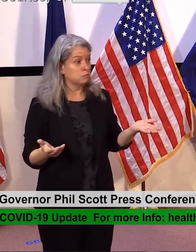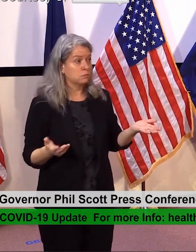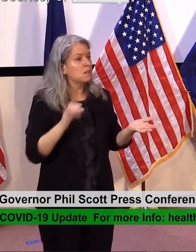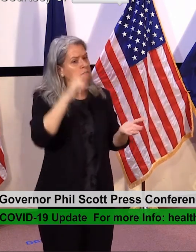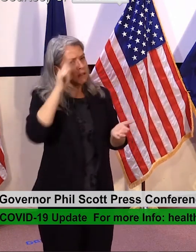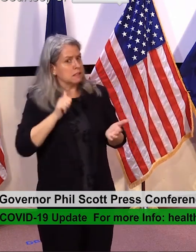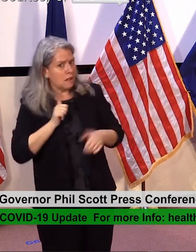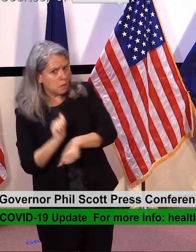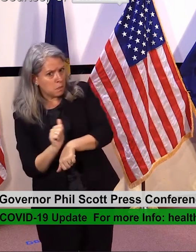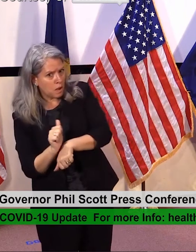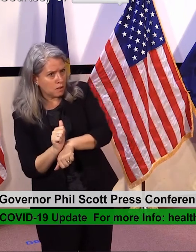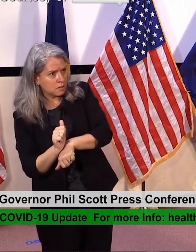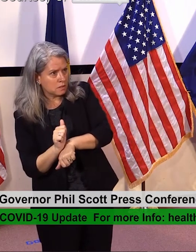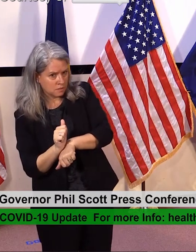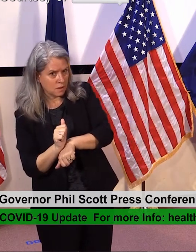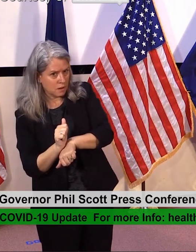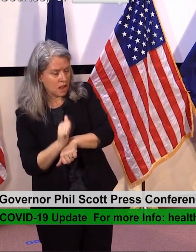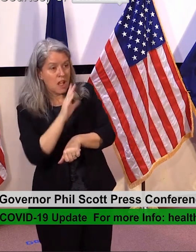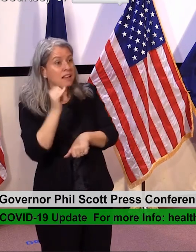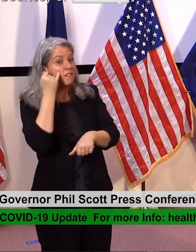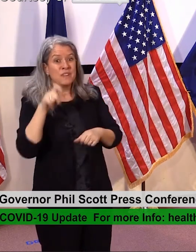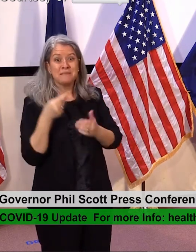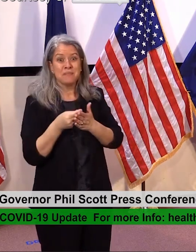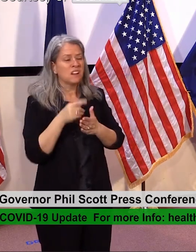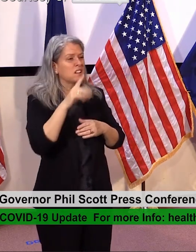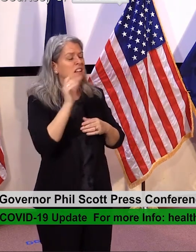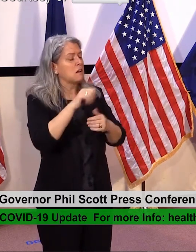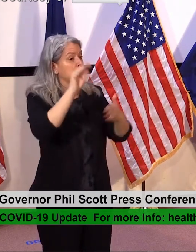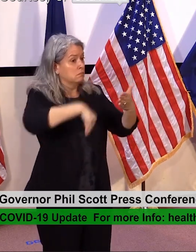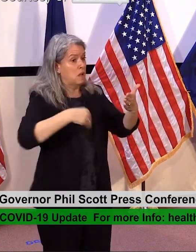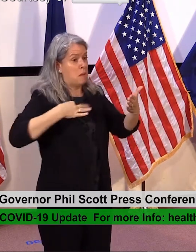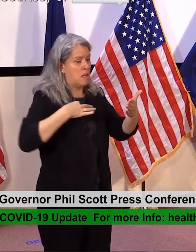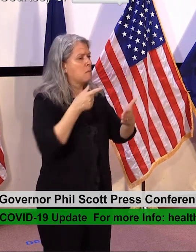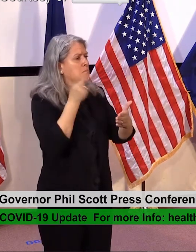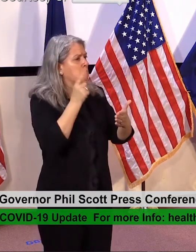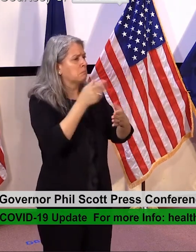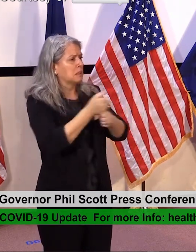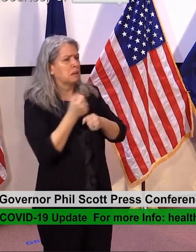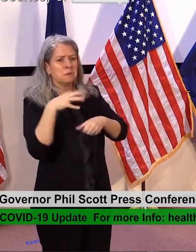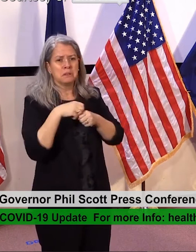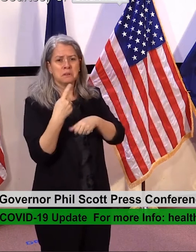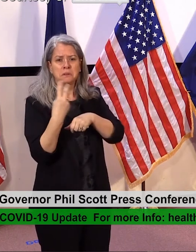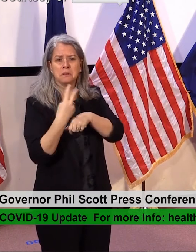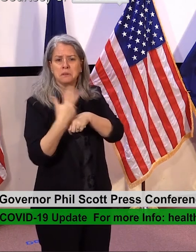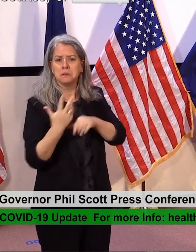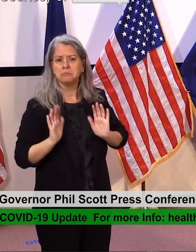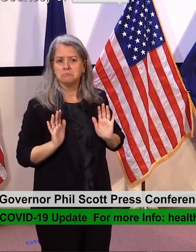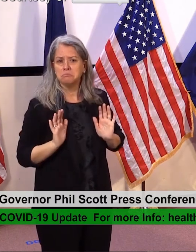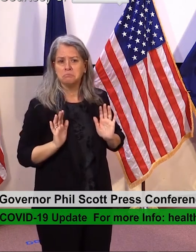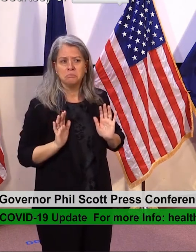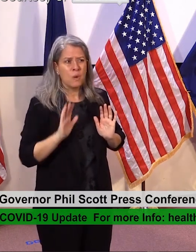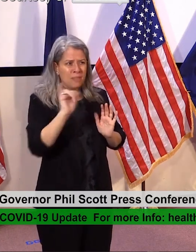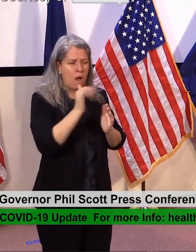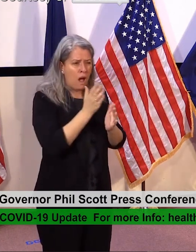self-employed individuals, and the turnaround time is just a few days. These are just a handful of what's